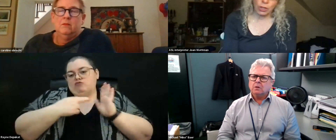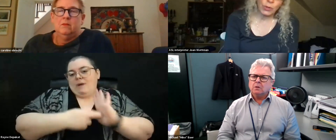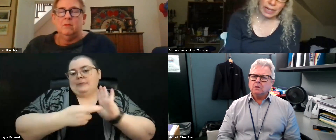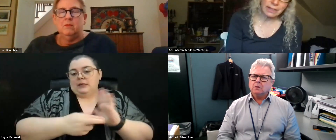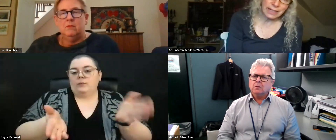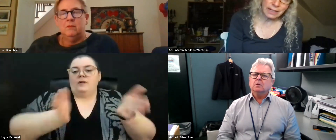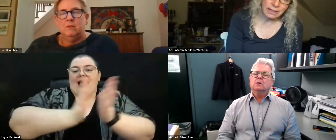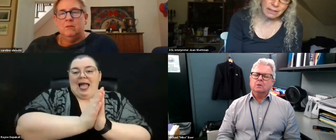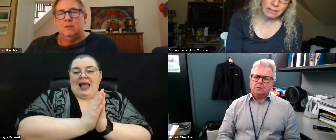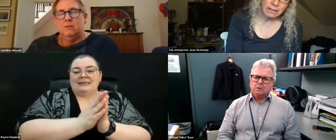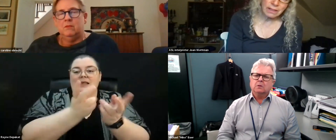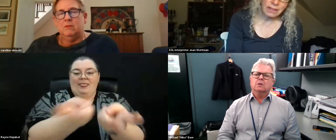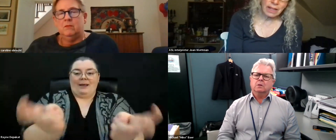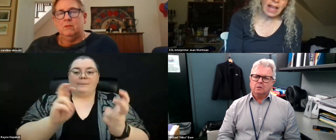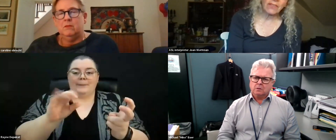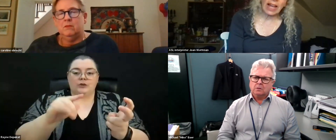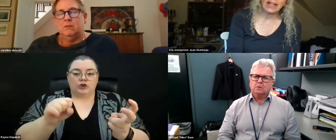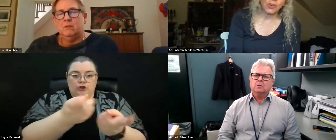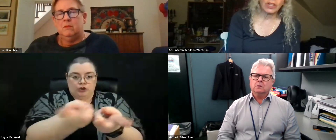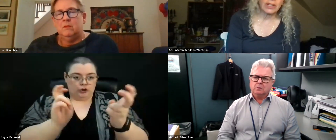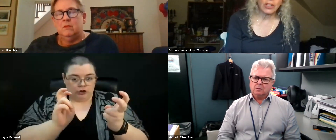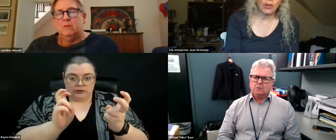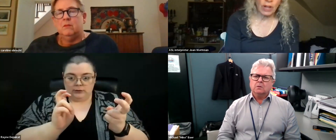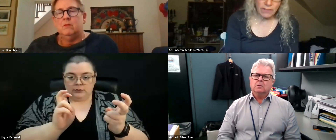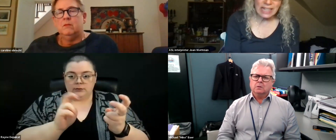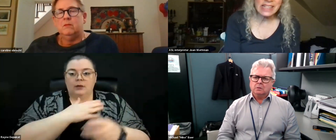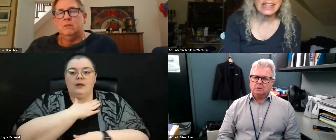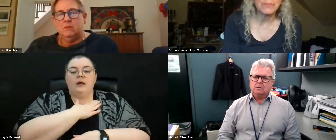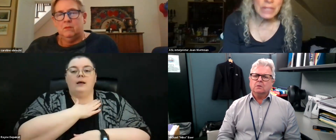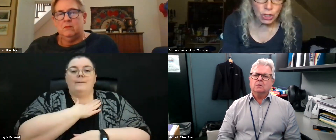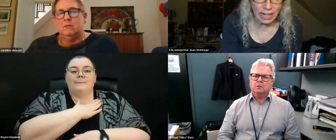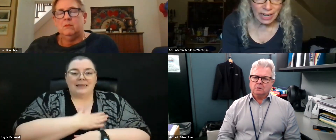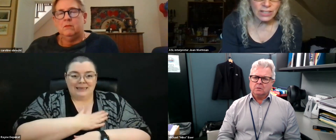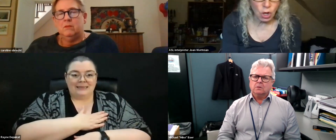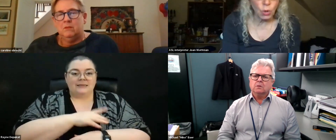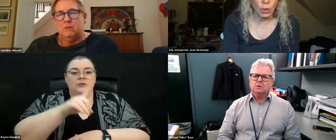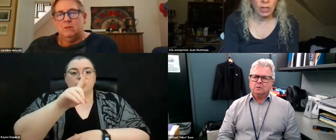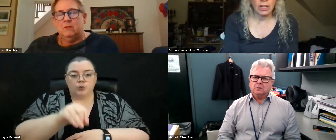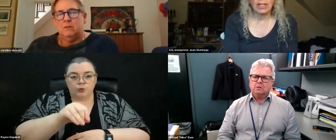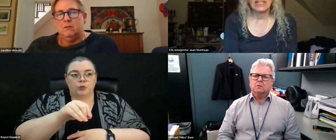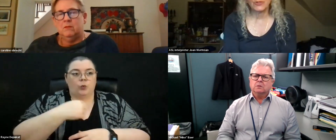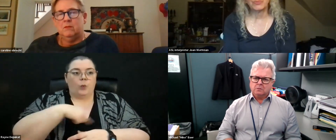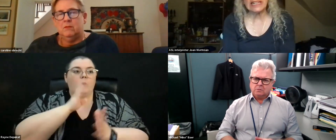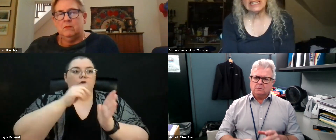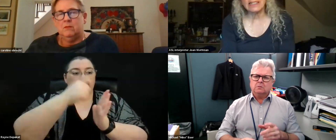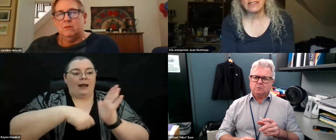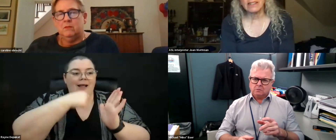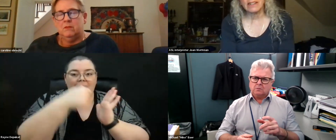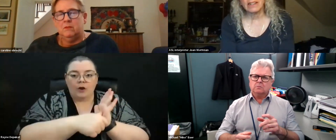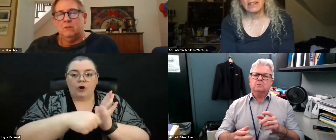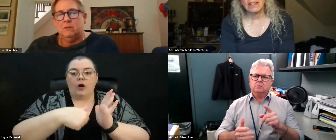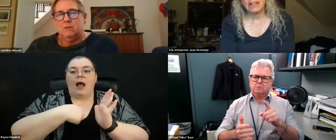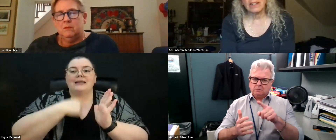We, including Tina, have asked have asked the commission as a whole to